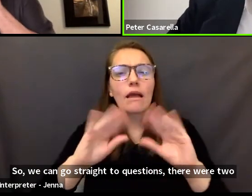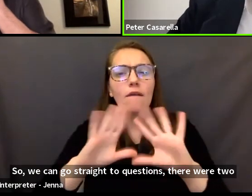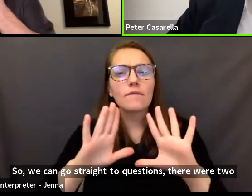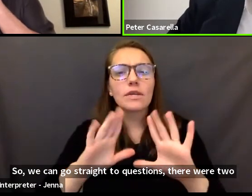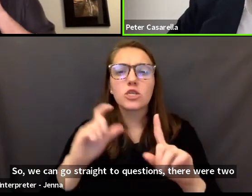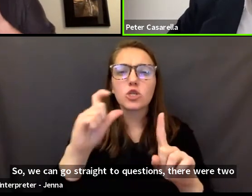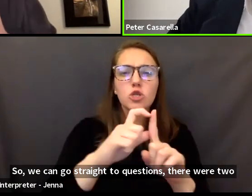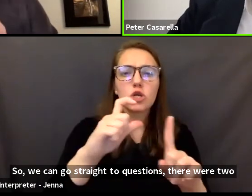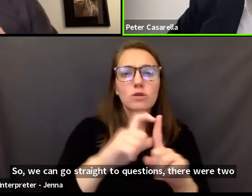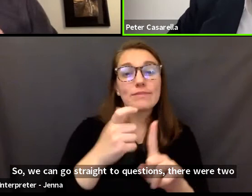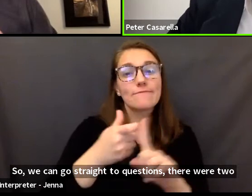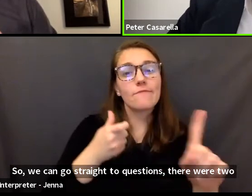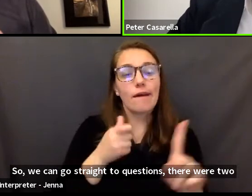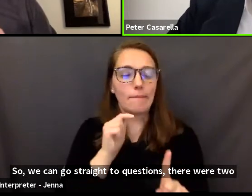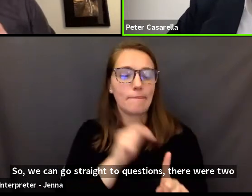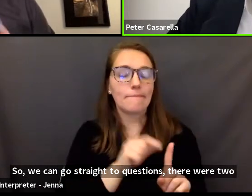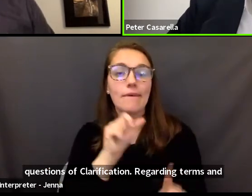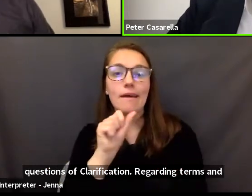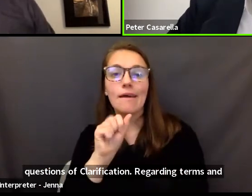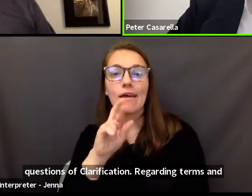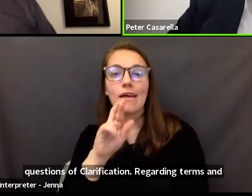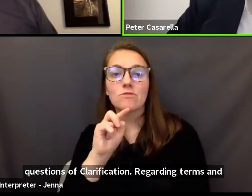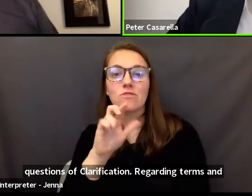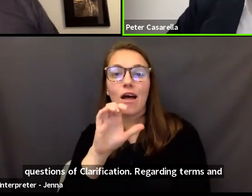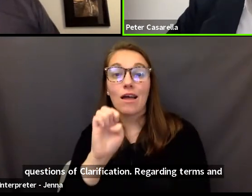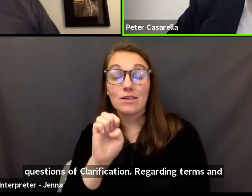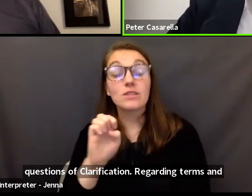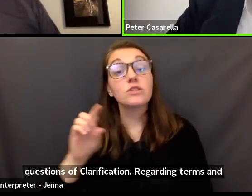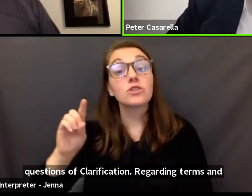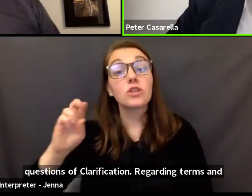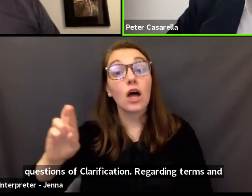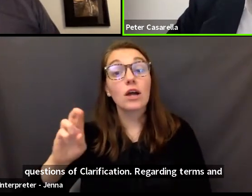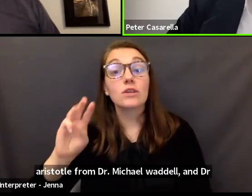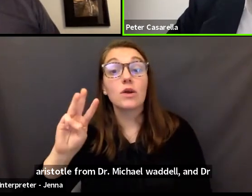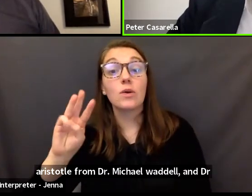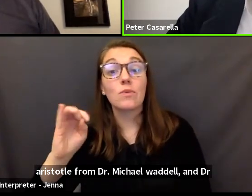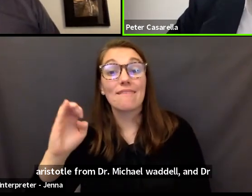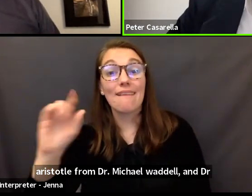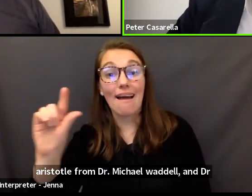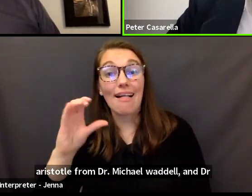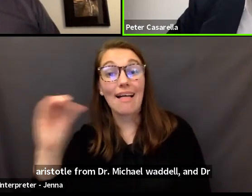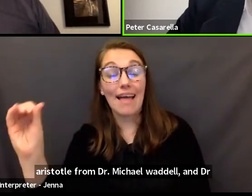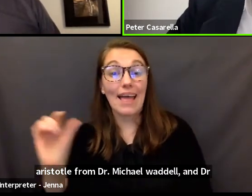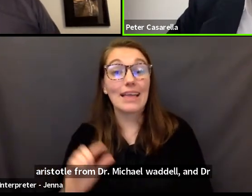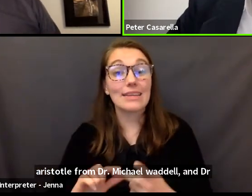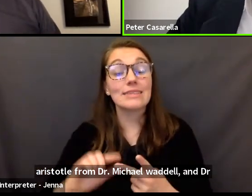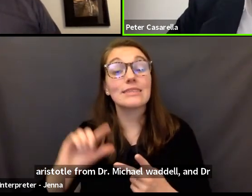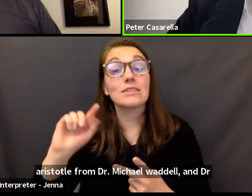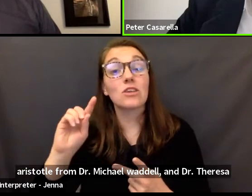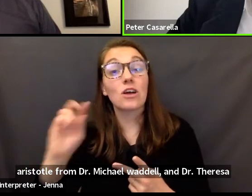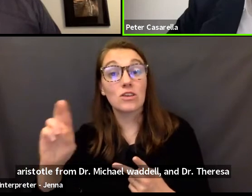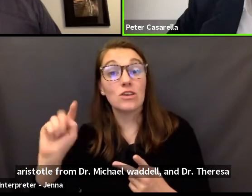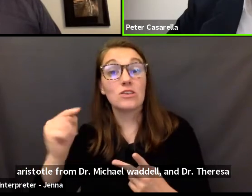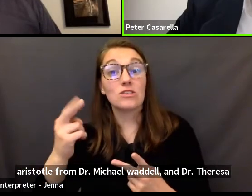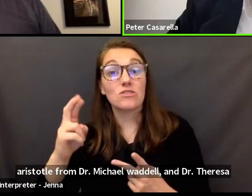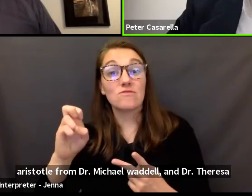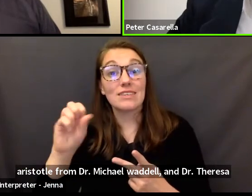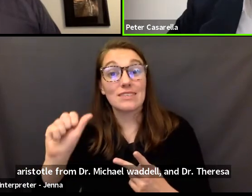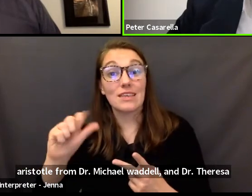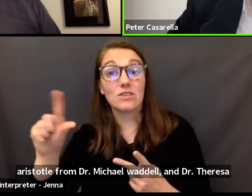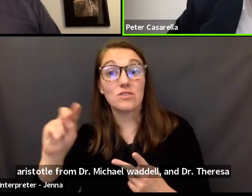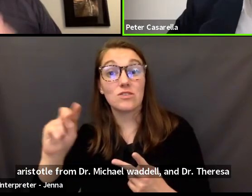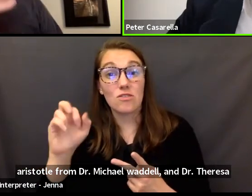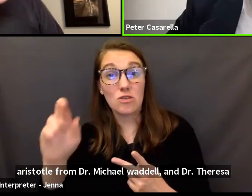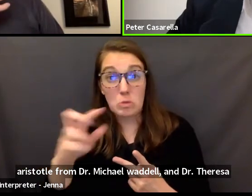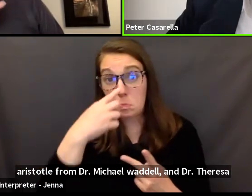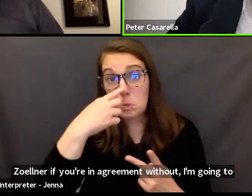in Aristotle from Dr. Michael Waddell and Dr. Teresa Zollner. If you're in agreement, Miguel, I'm gonna ask them both to